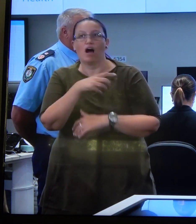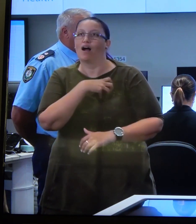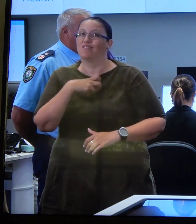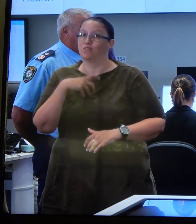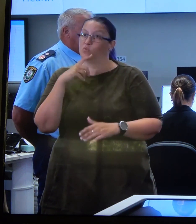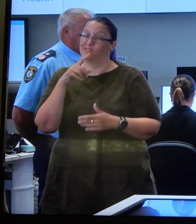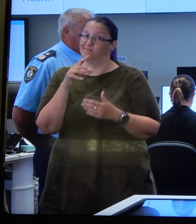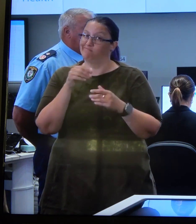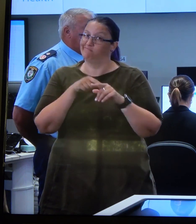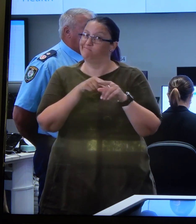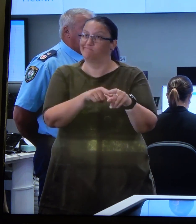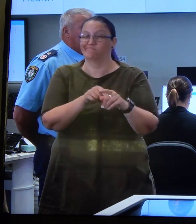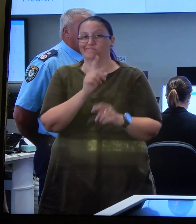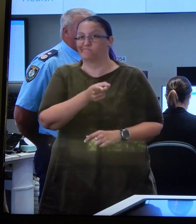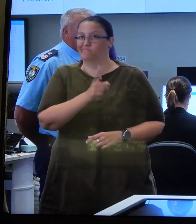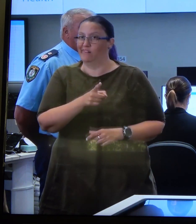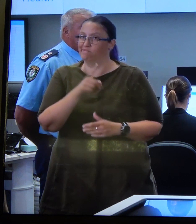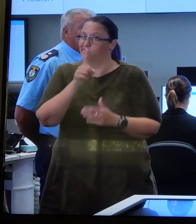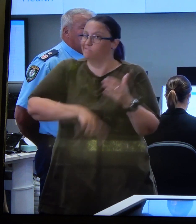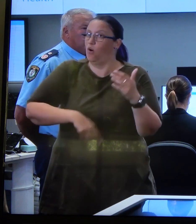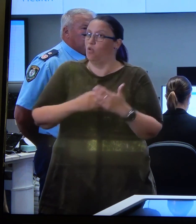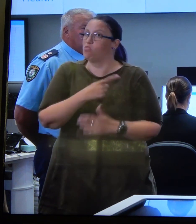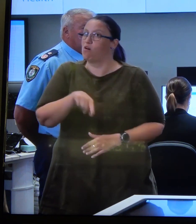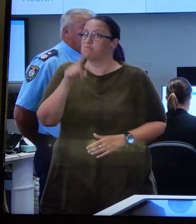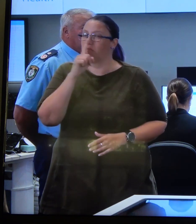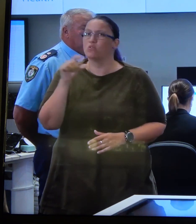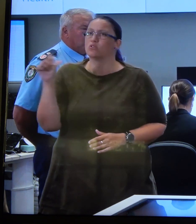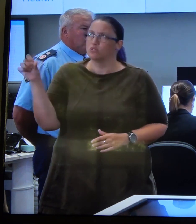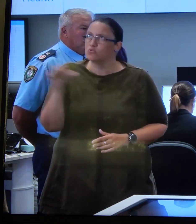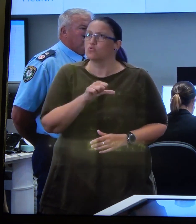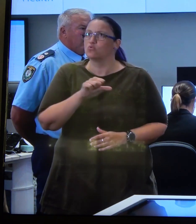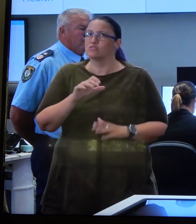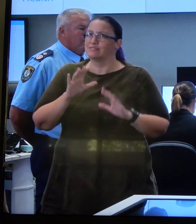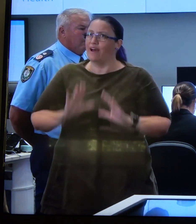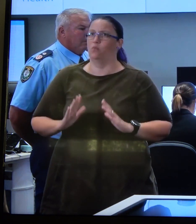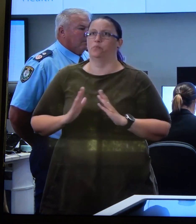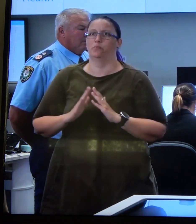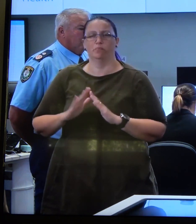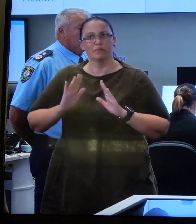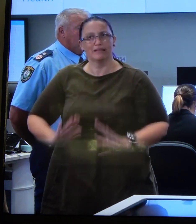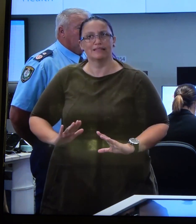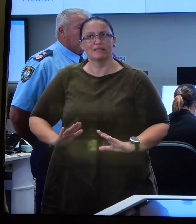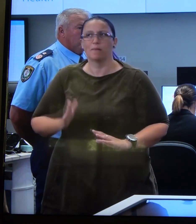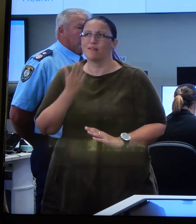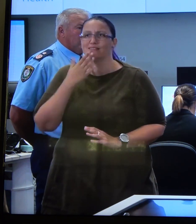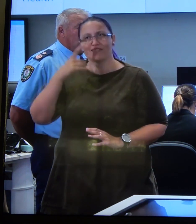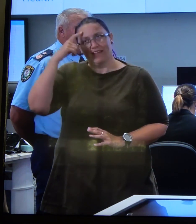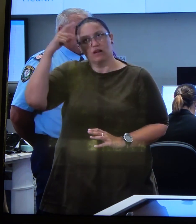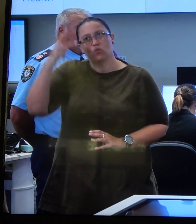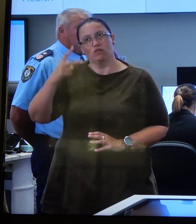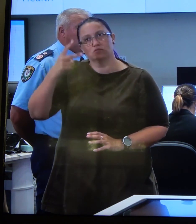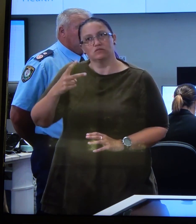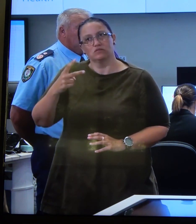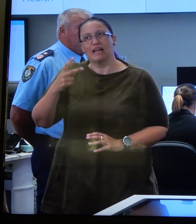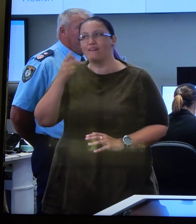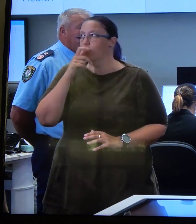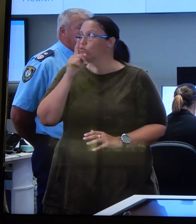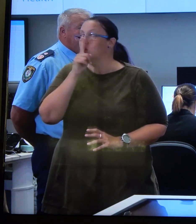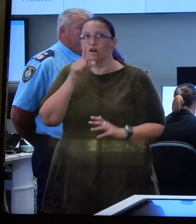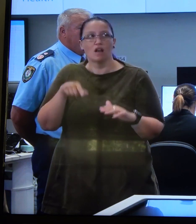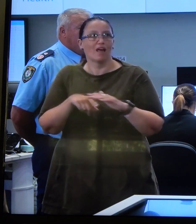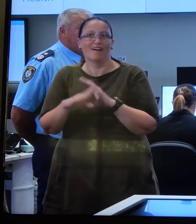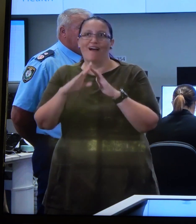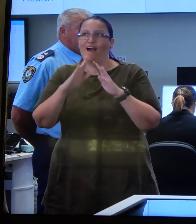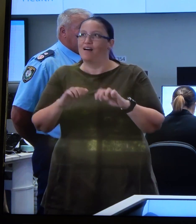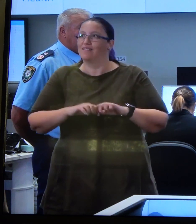ensure that action is taken against people who should breach. We just urge you to think twice before putting anyone else at risk